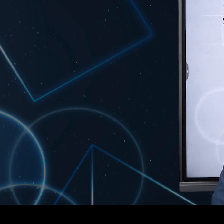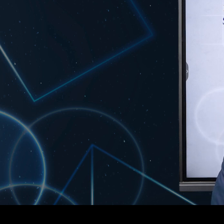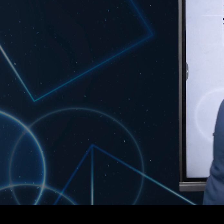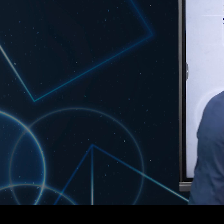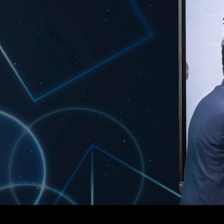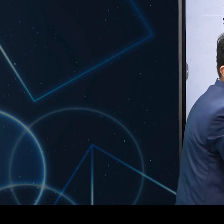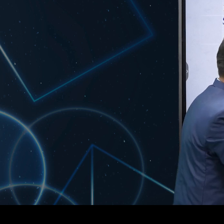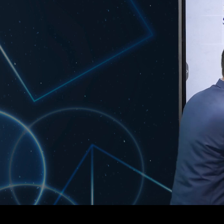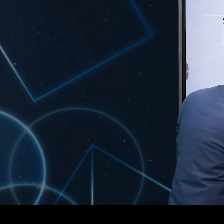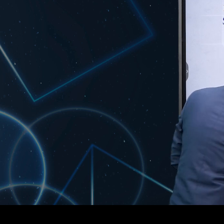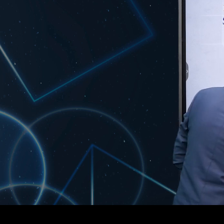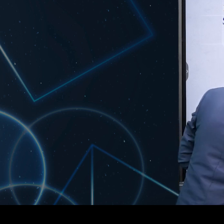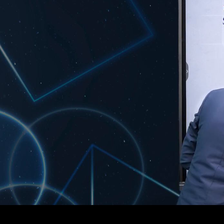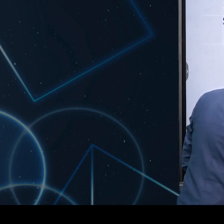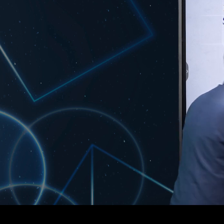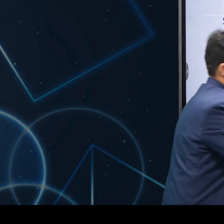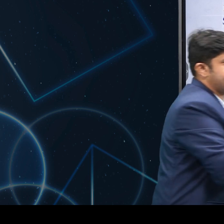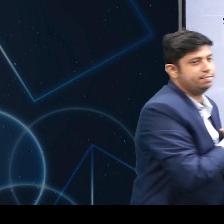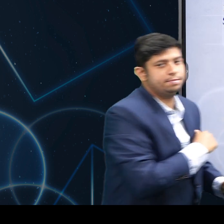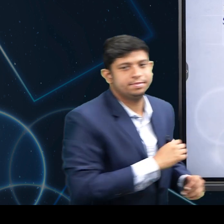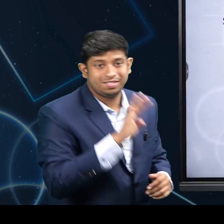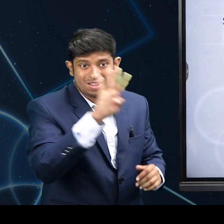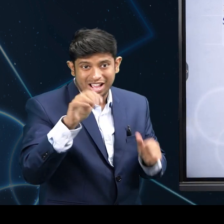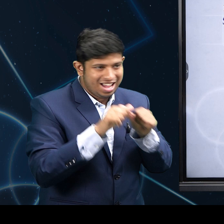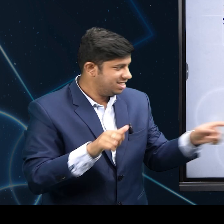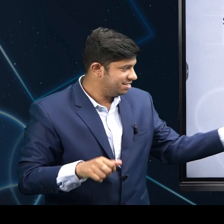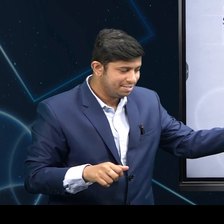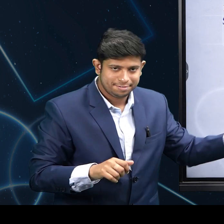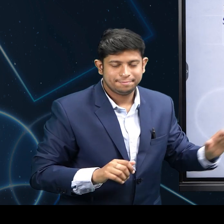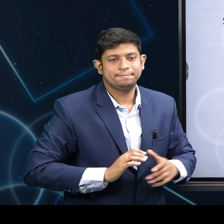By multiplying, we get 44 meter cube.